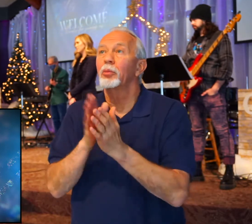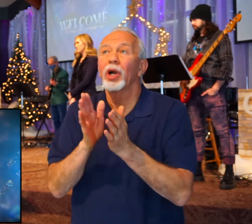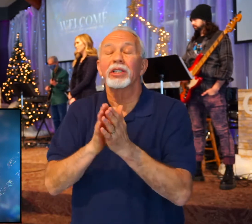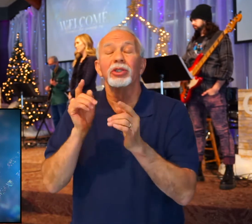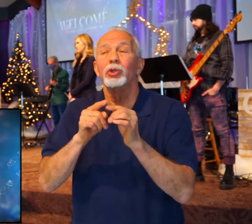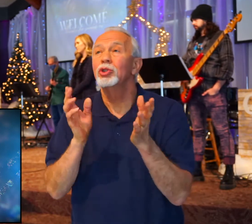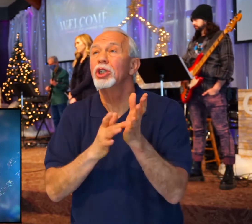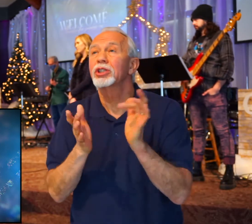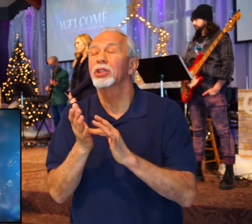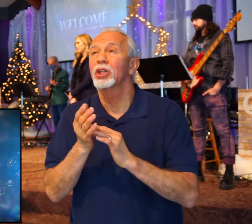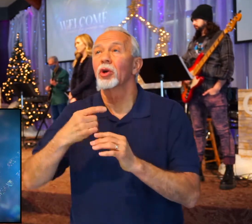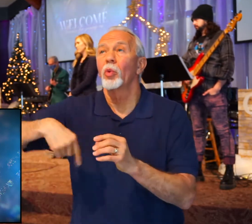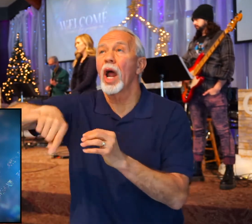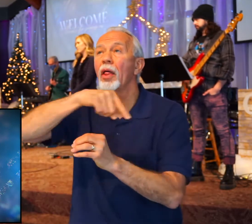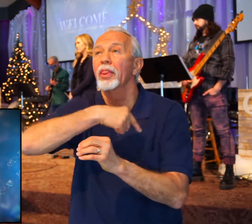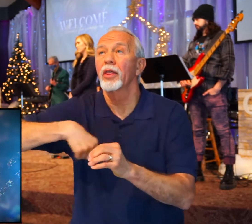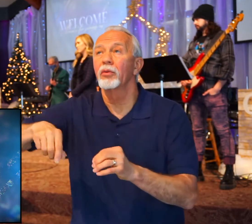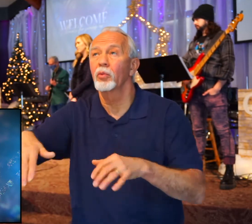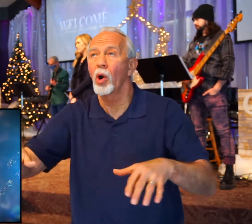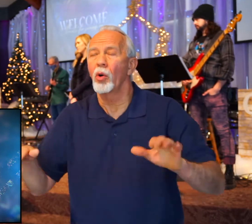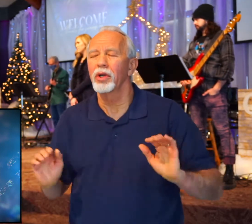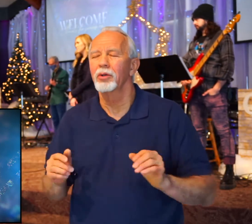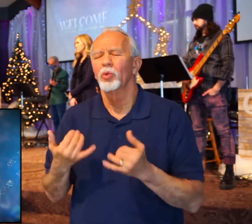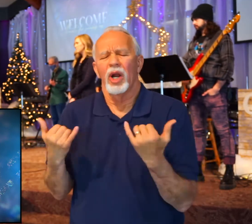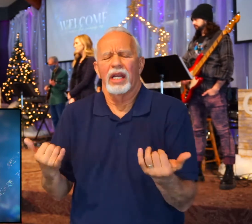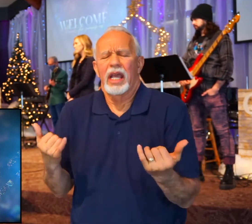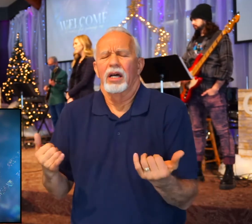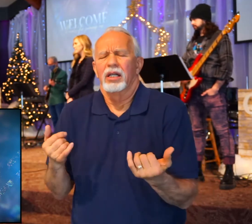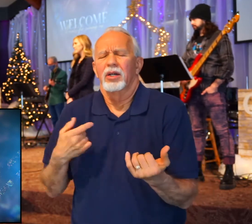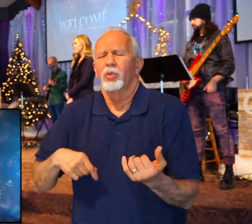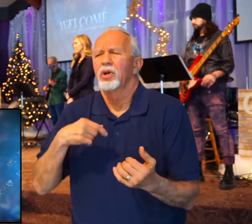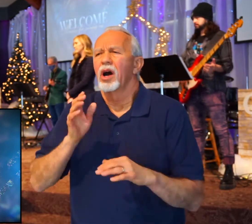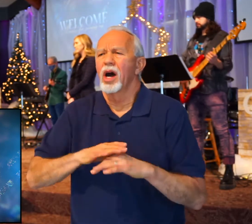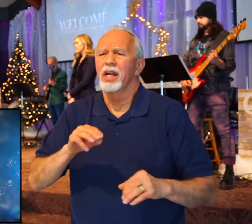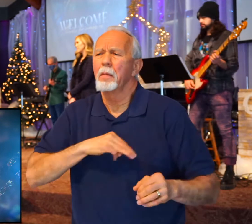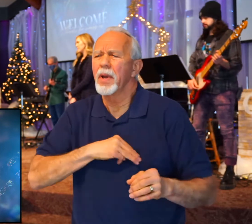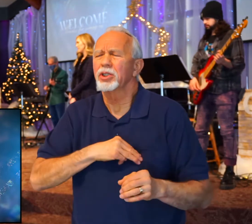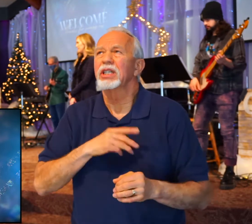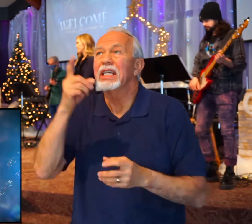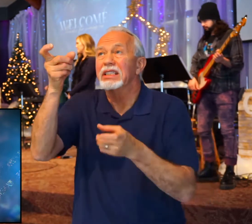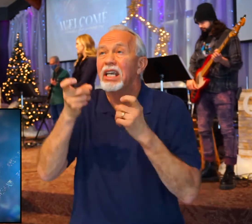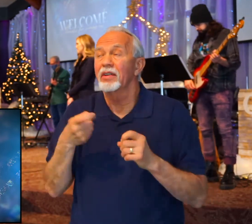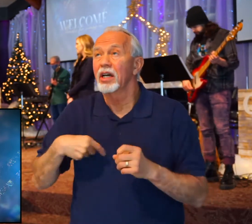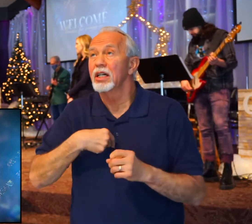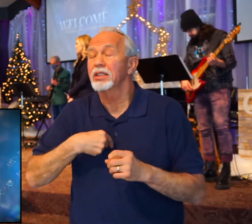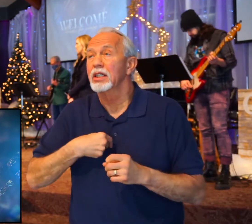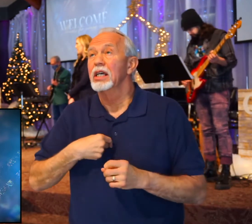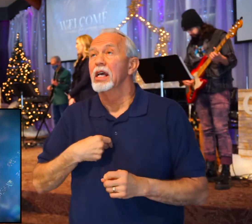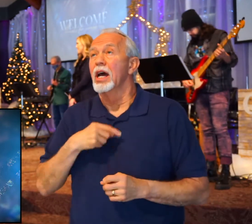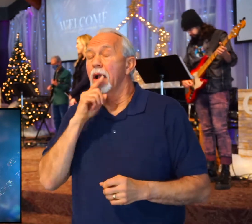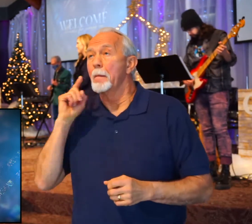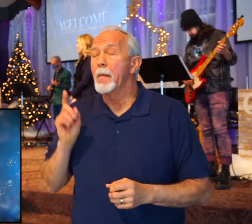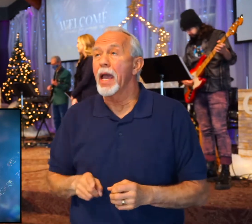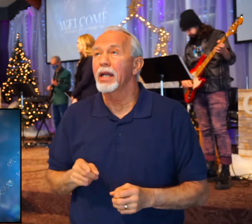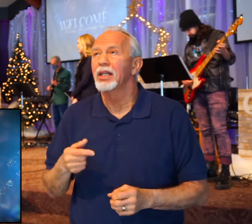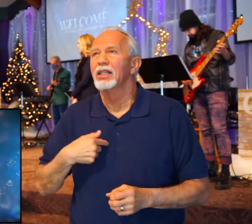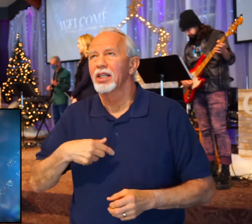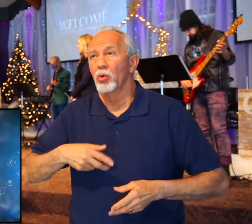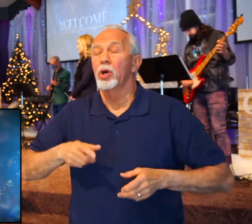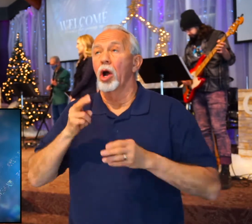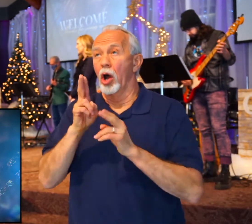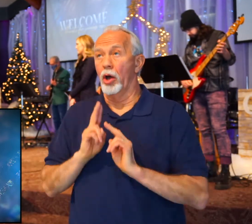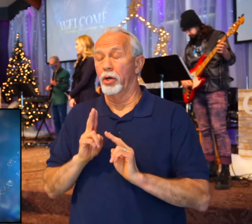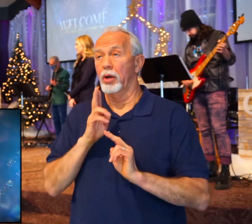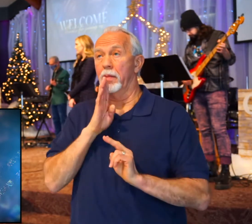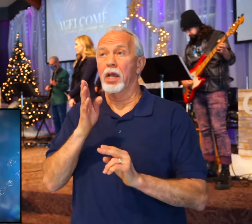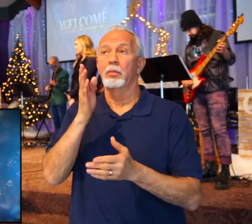Jesus around the throne. But right now, we're on the mission. Right now, He's given us a mandate, and we are privileged to be a part